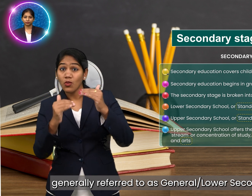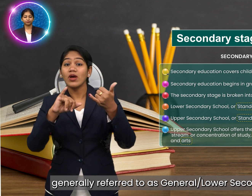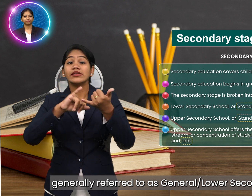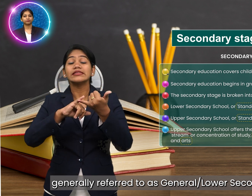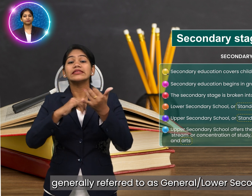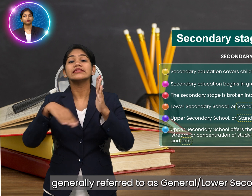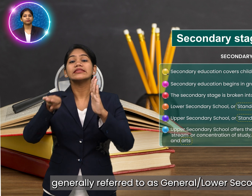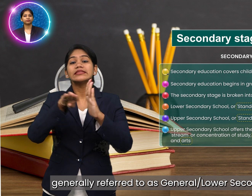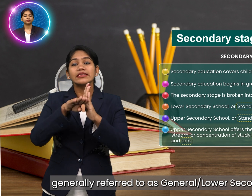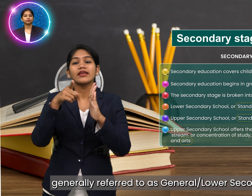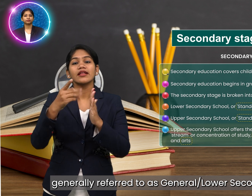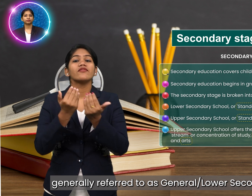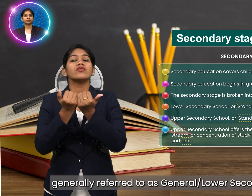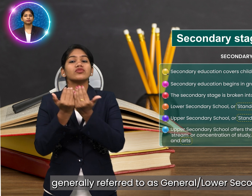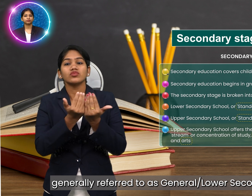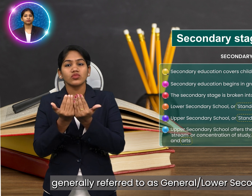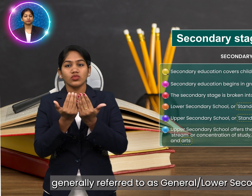school